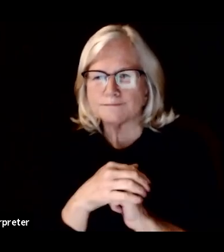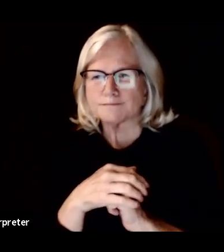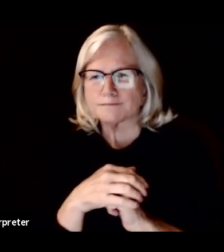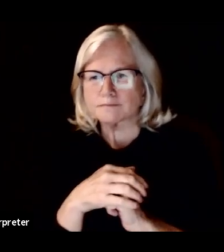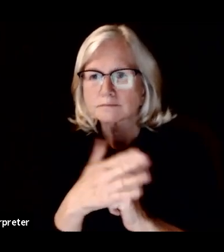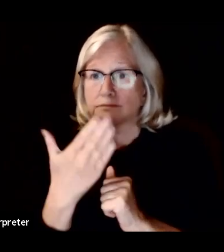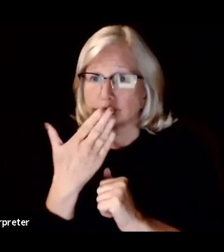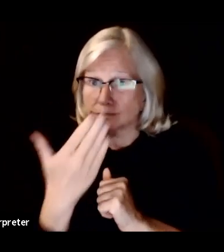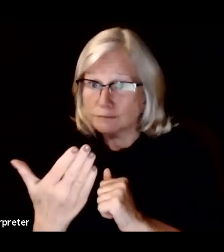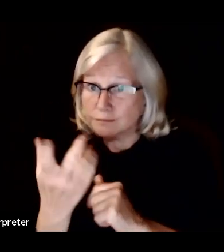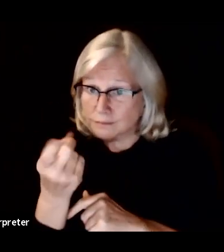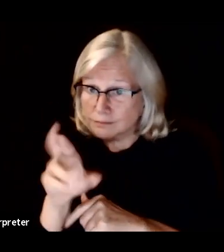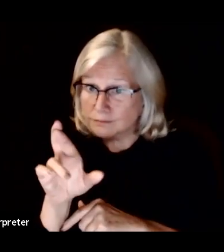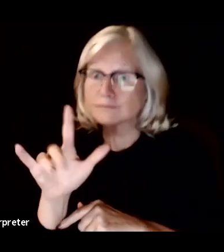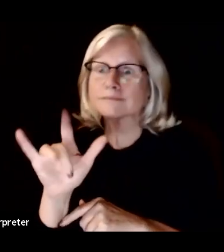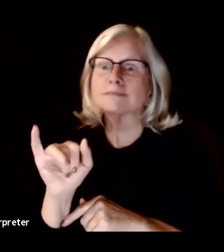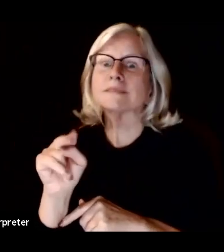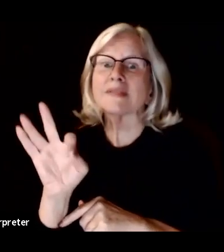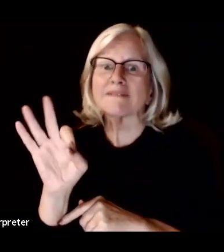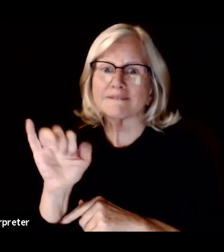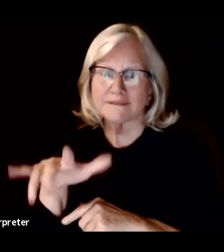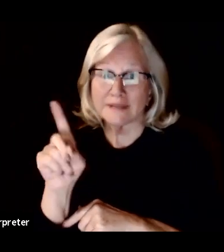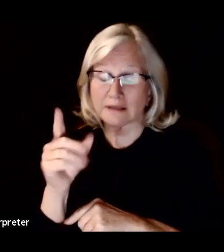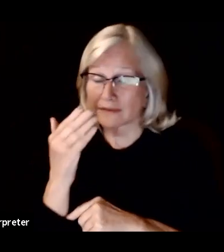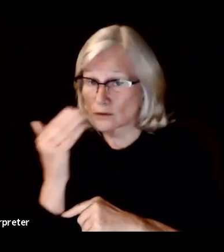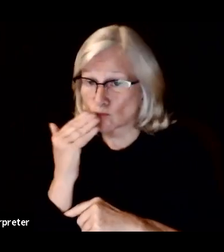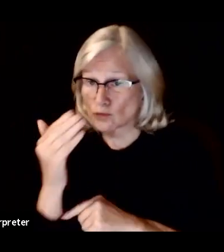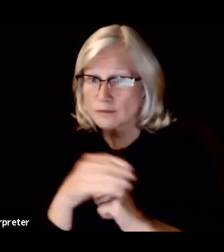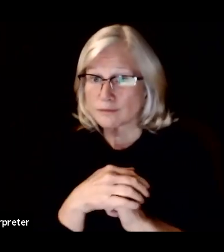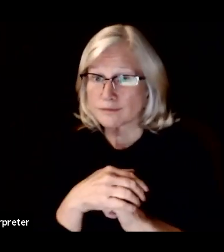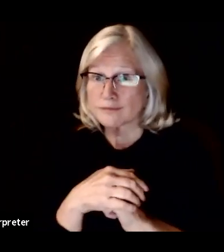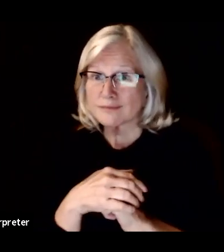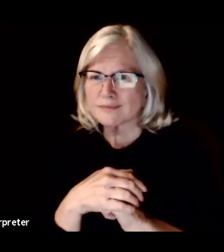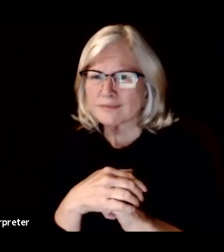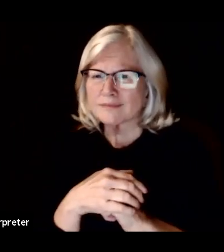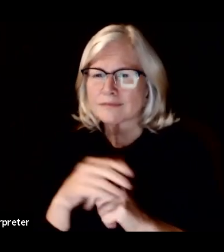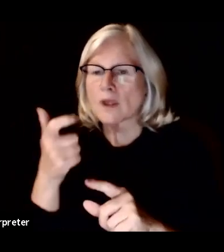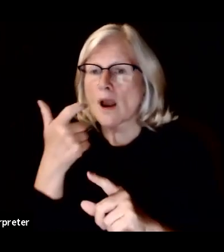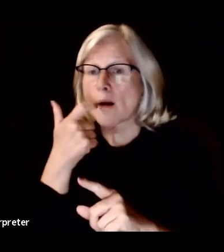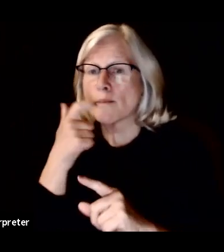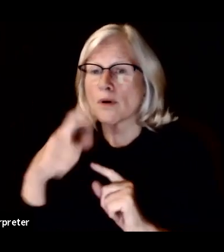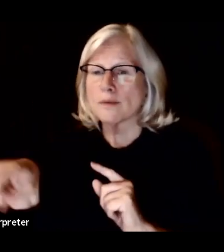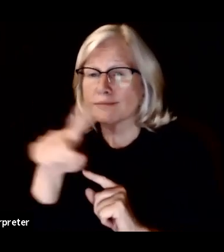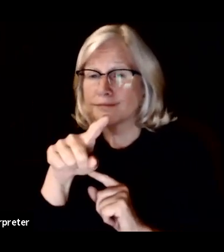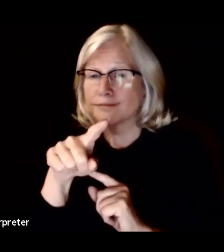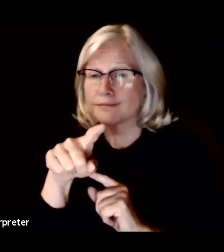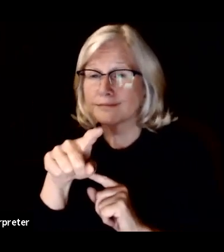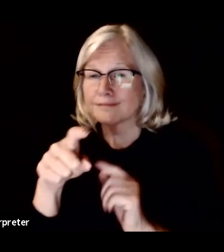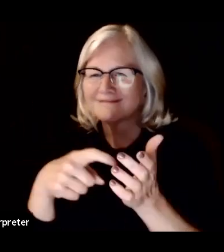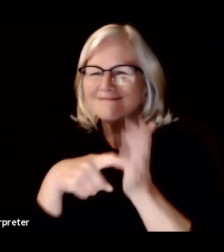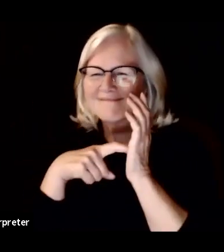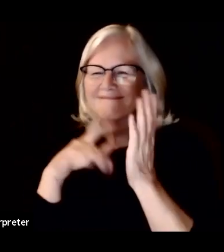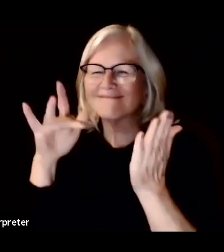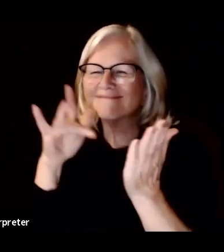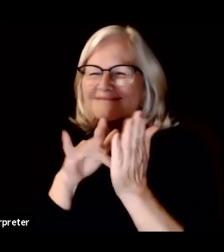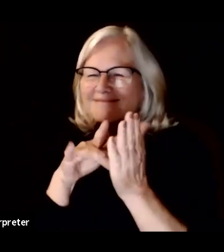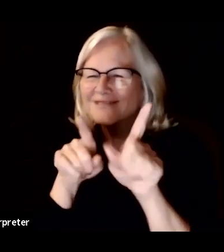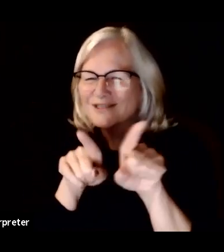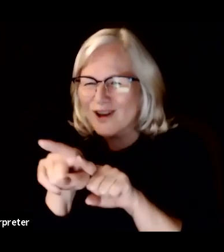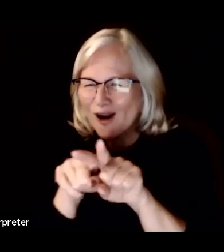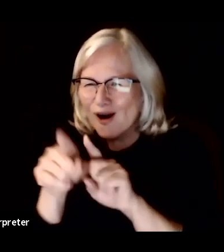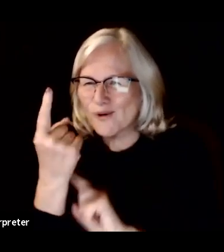you. Ladies and gentlemen, as a reminder, to ask a question, you will need to press *1 on your telephone keypad. Once again, *1 on